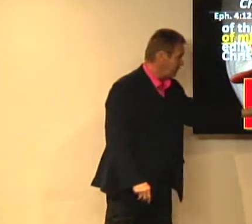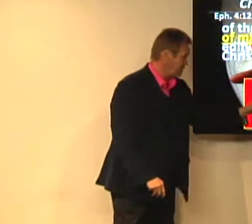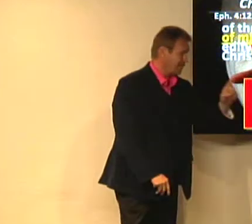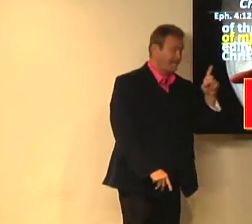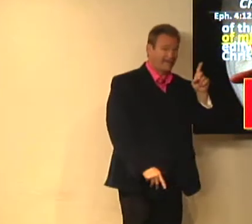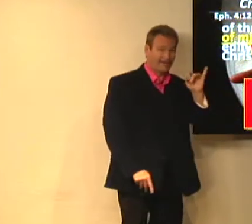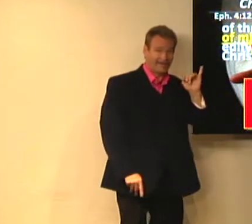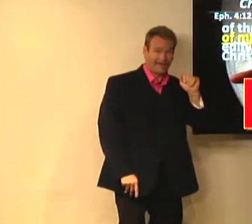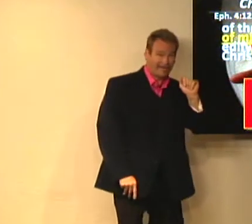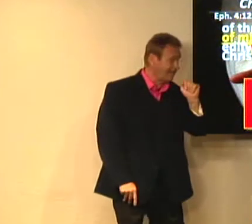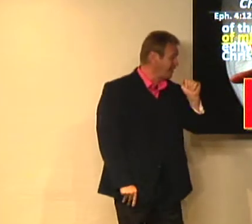The Greek word